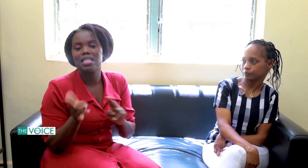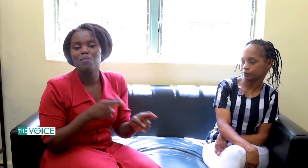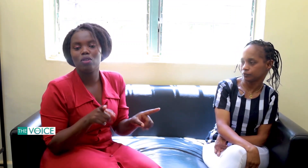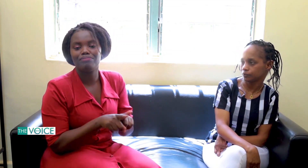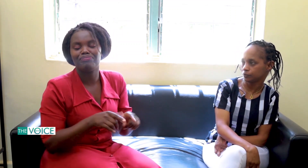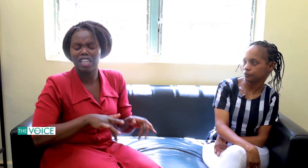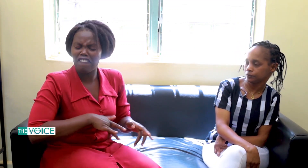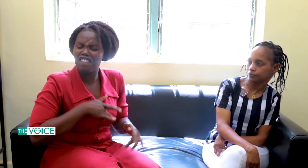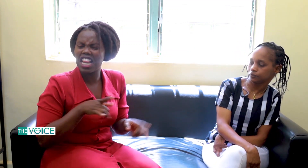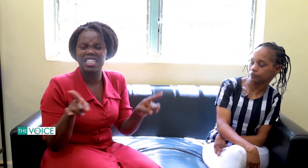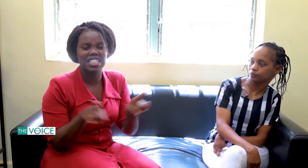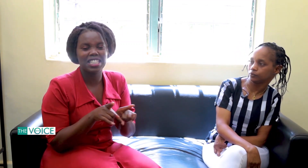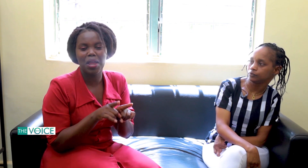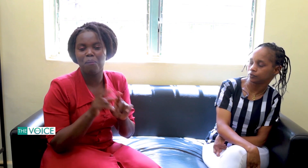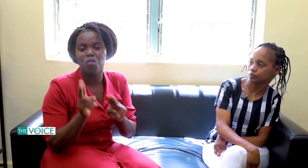But